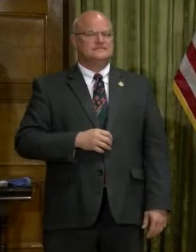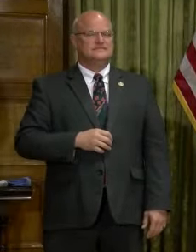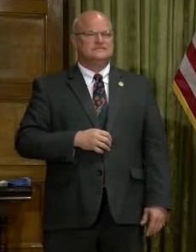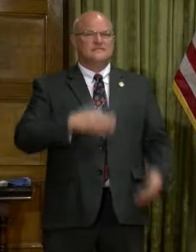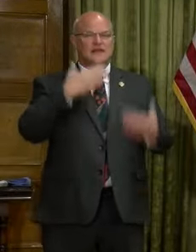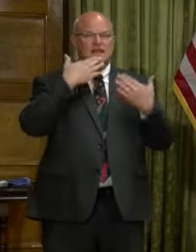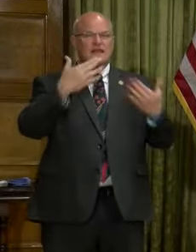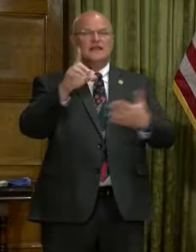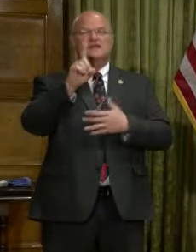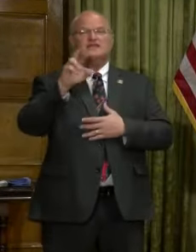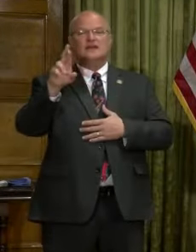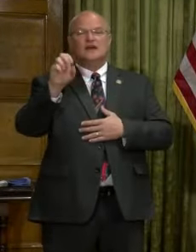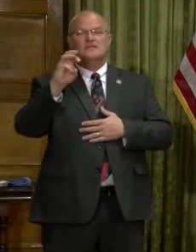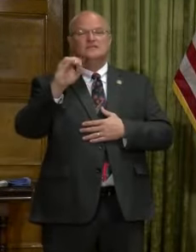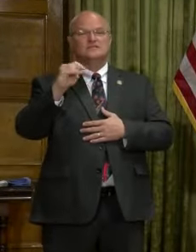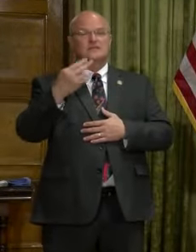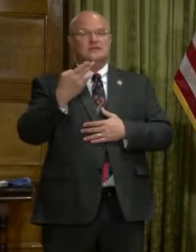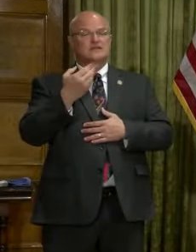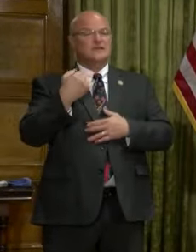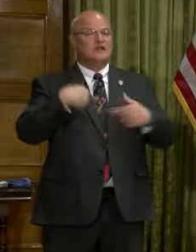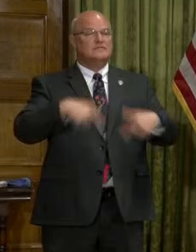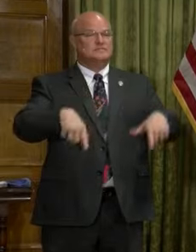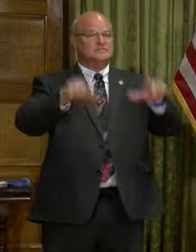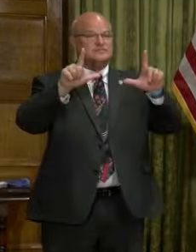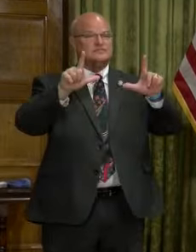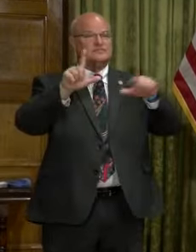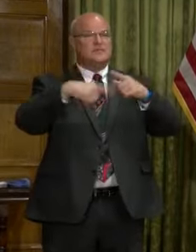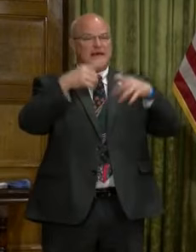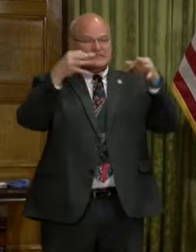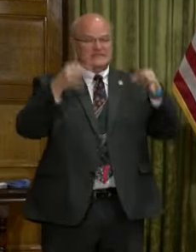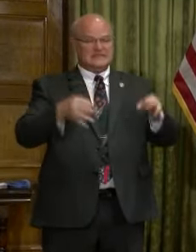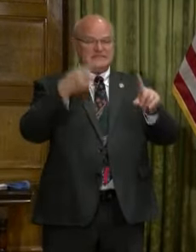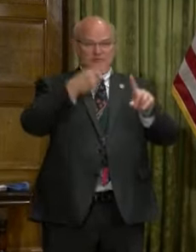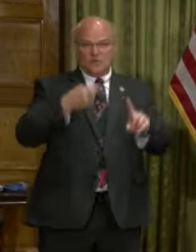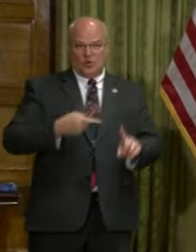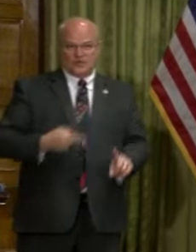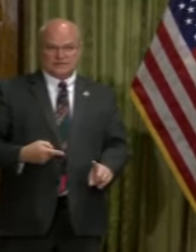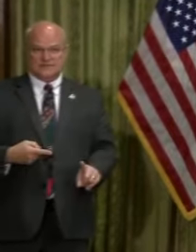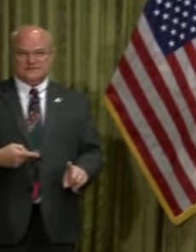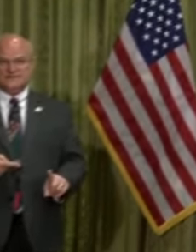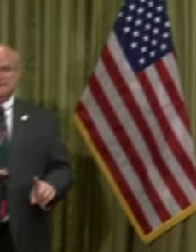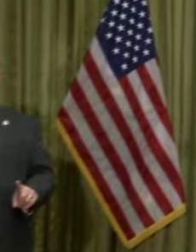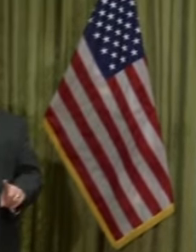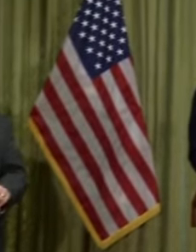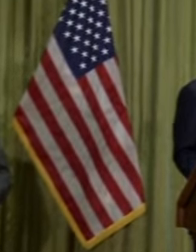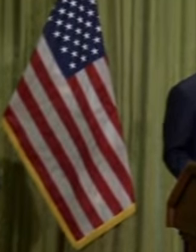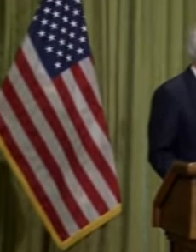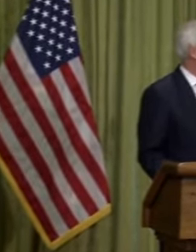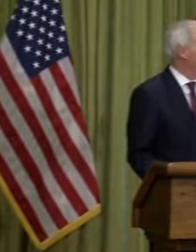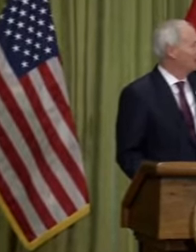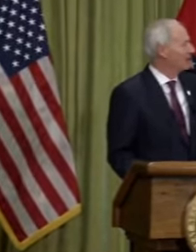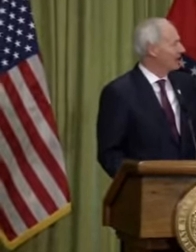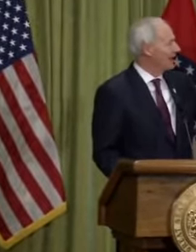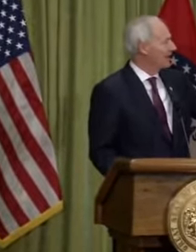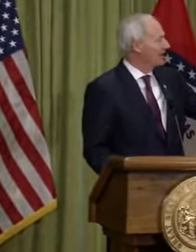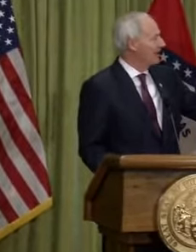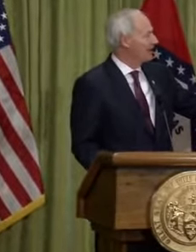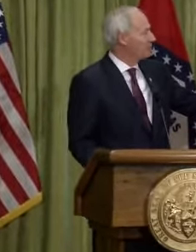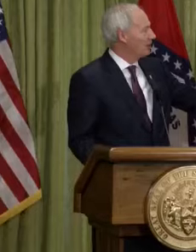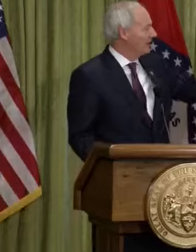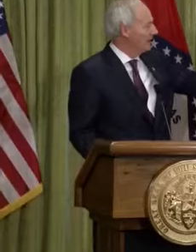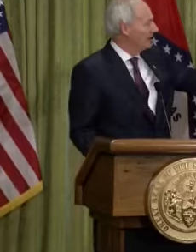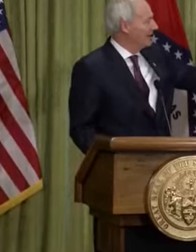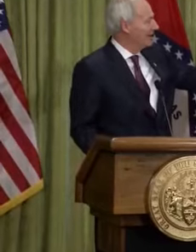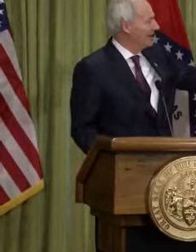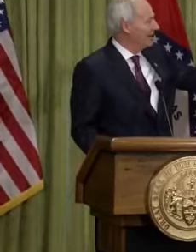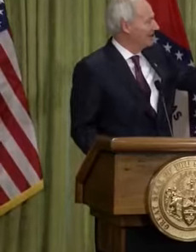Thank you, Dr. Smith. And if you could pull back up the slide on the decision points. I just want to emphasize that